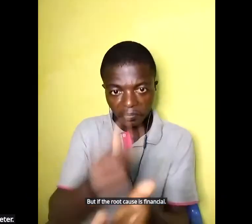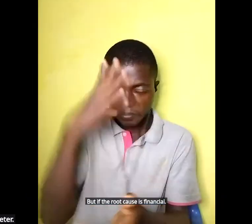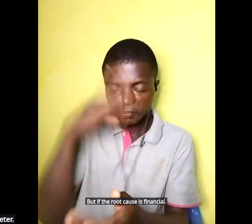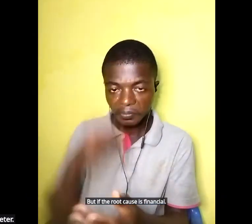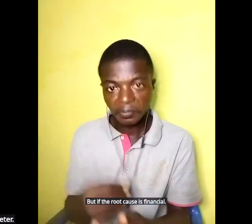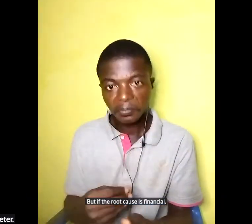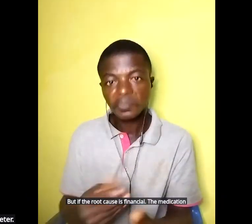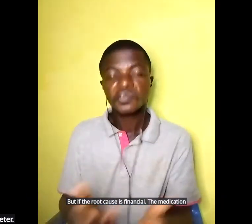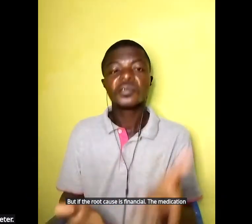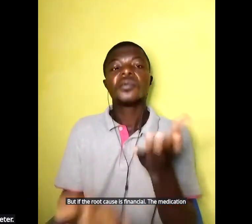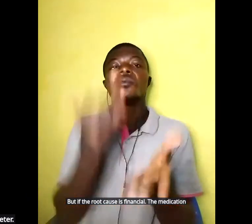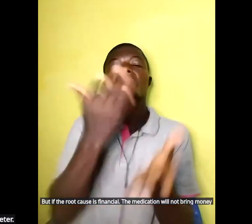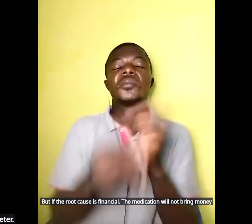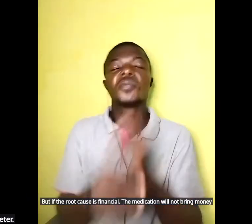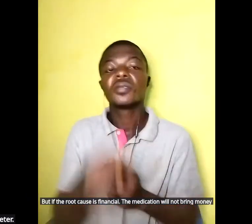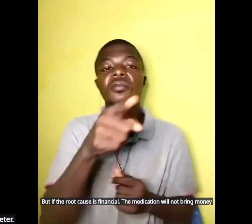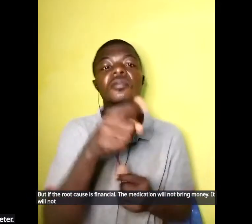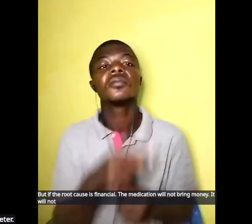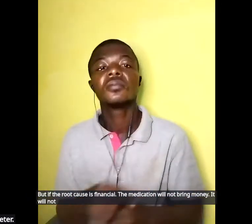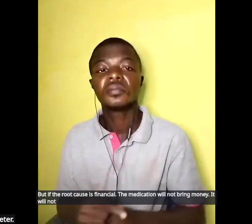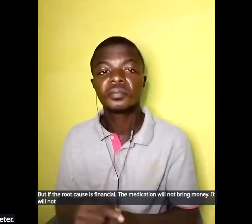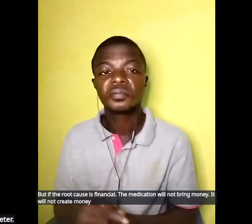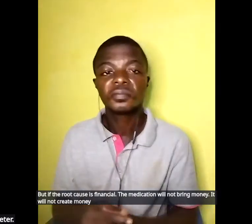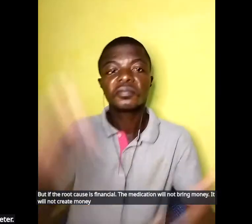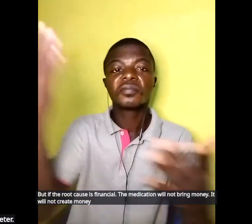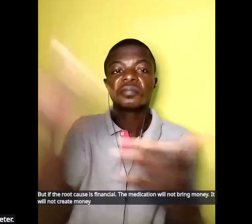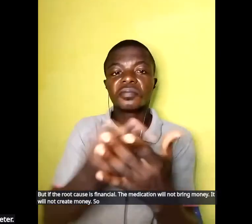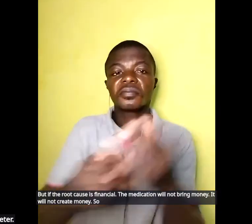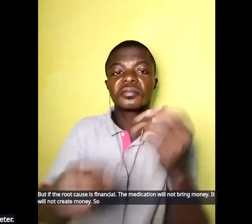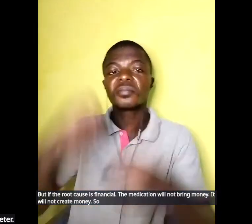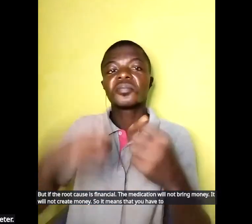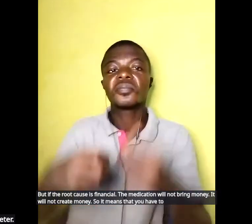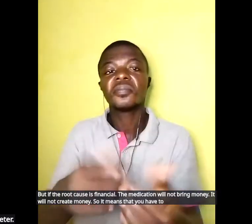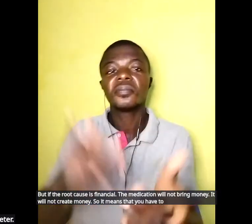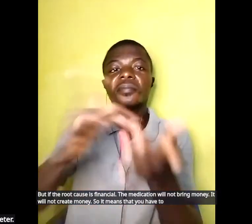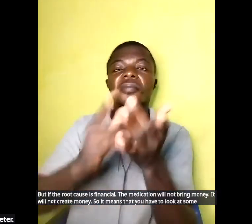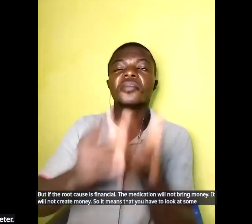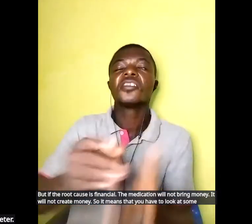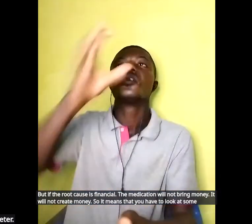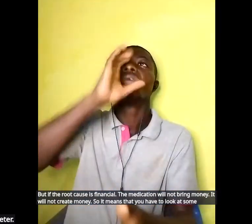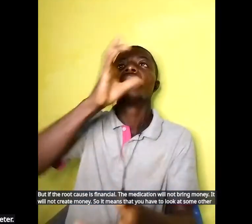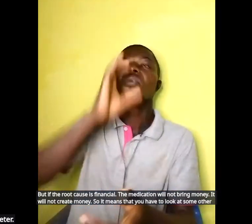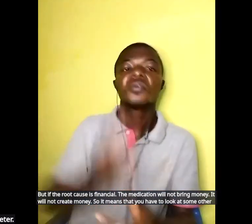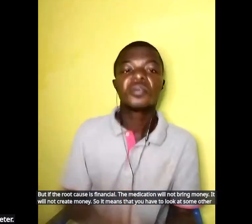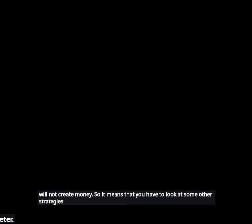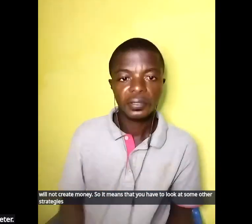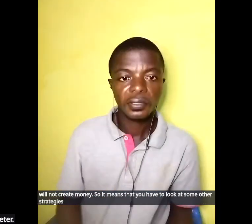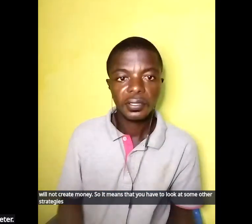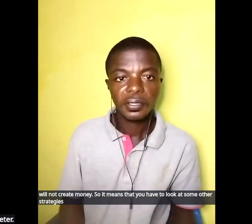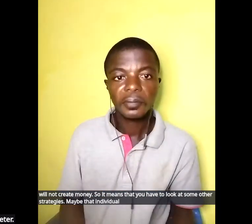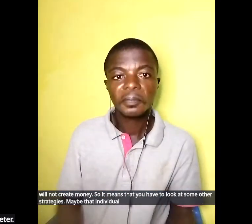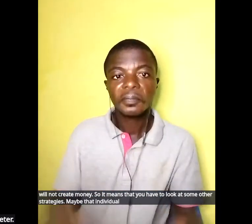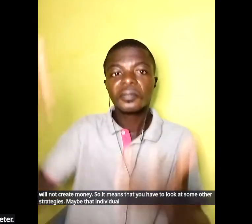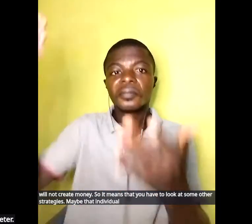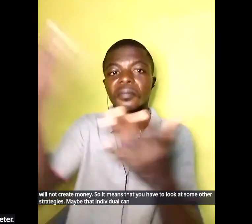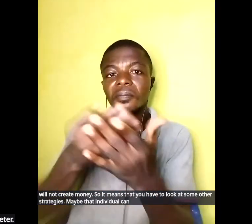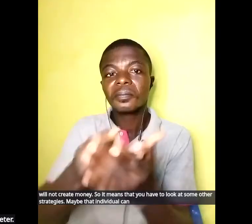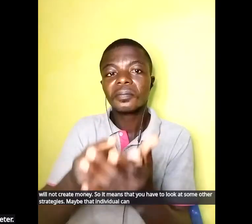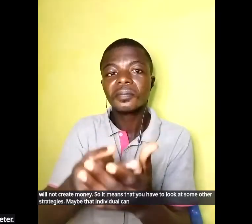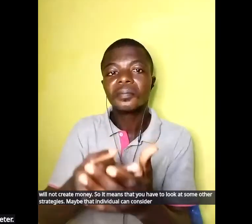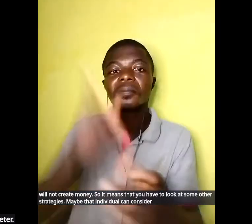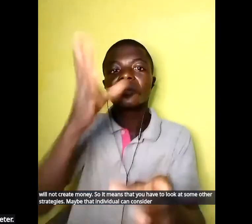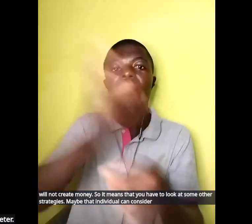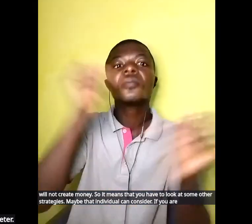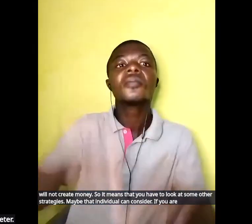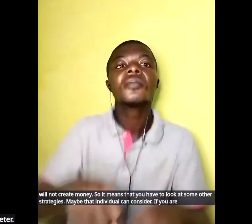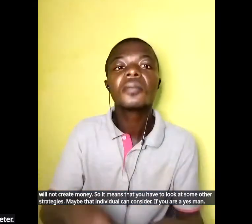will not bring money. It will not create money. So it means that you have to look at some other strategies. Maybe that individual can consider. If you are a